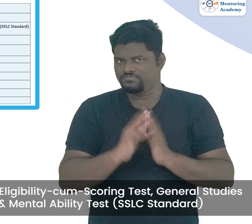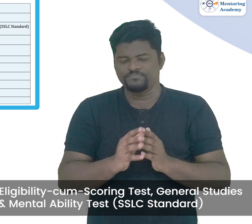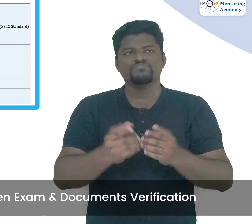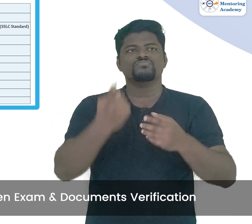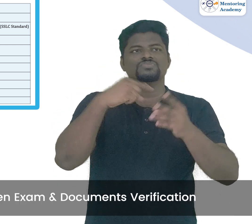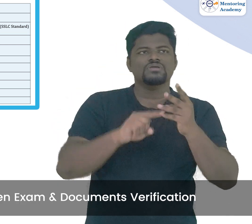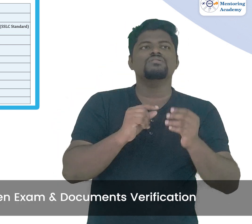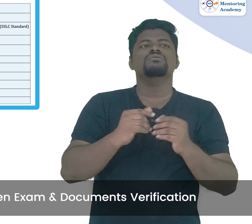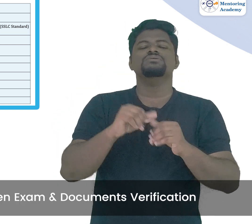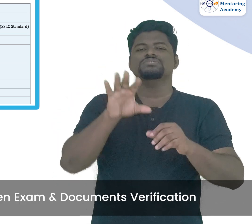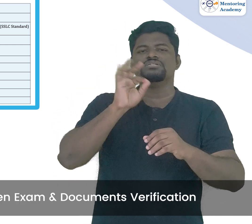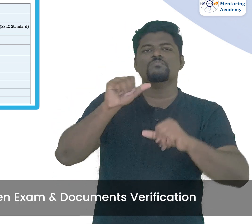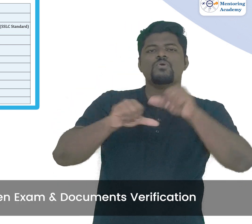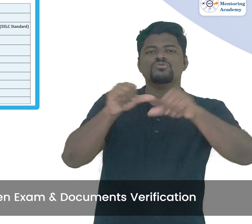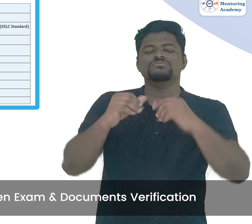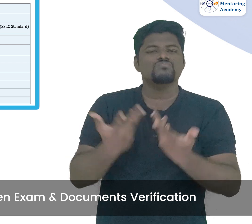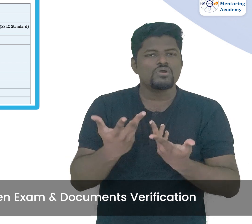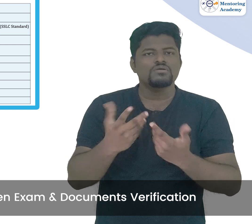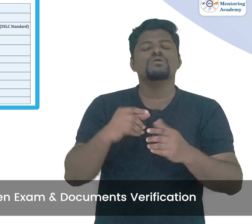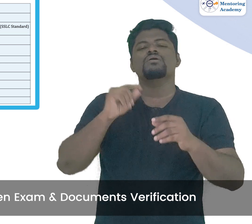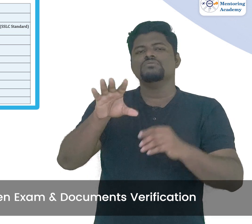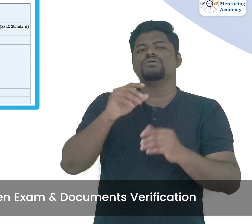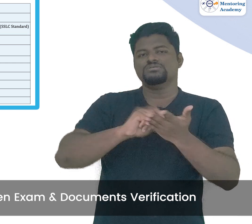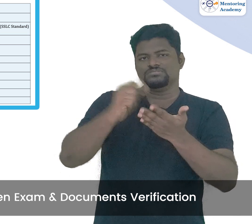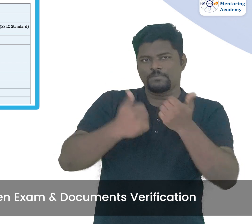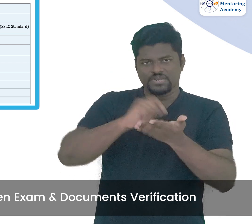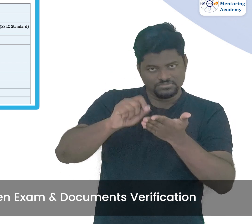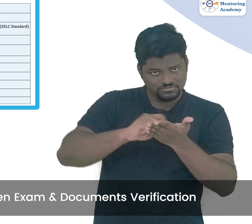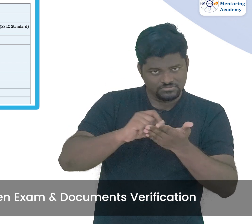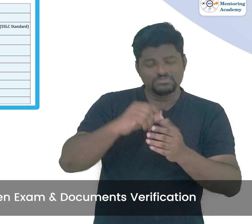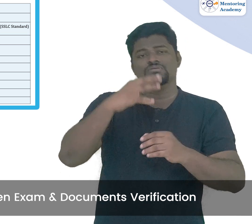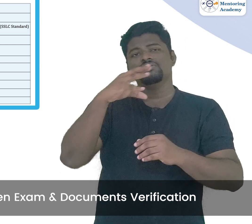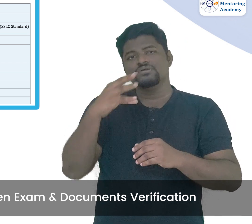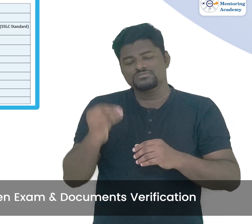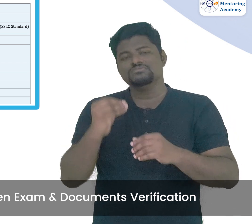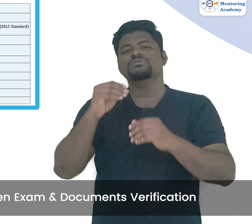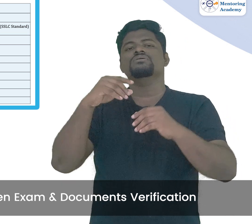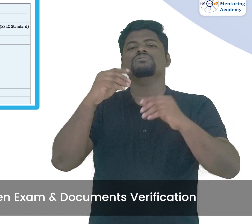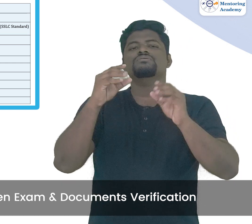Standard. Selection process, written exam and documents verification.